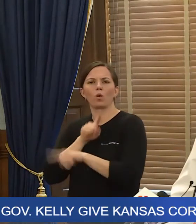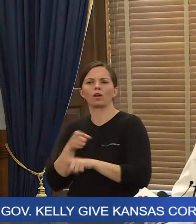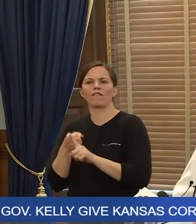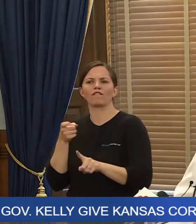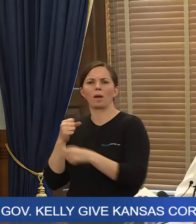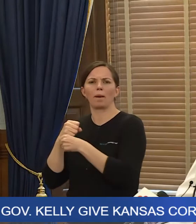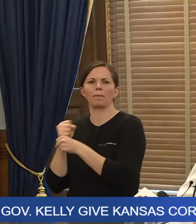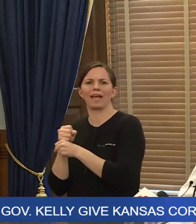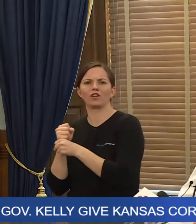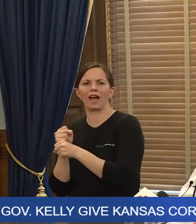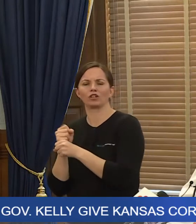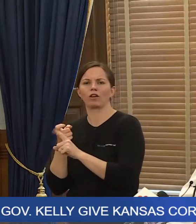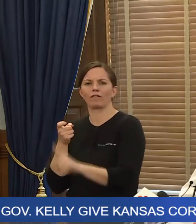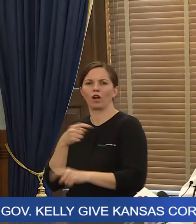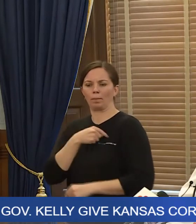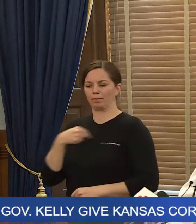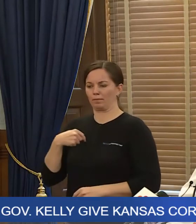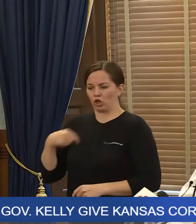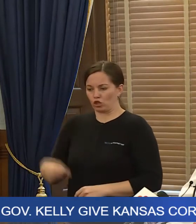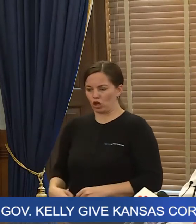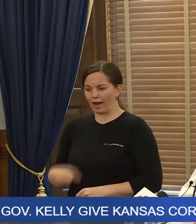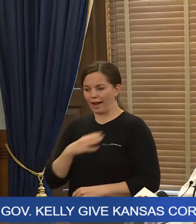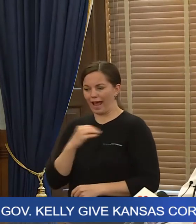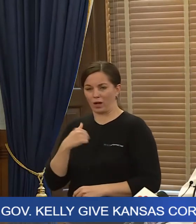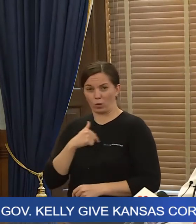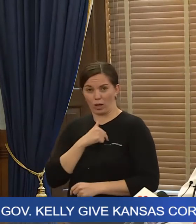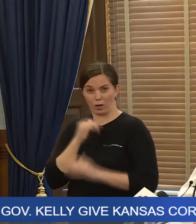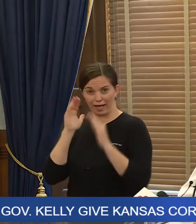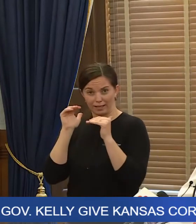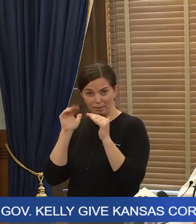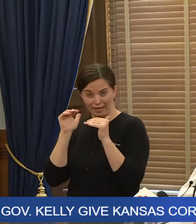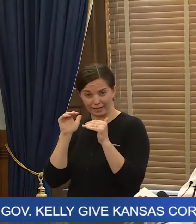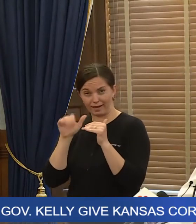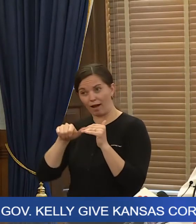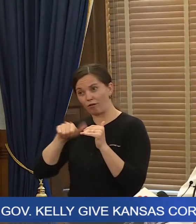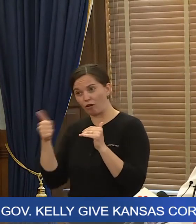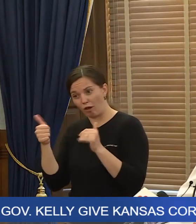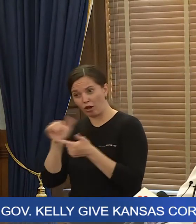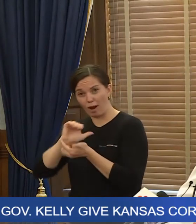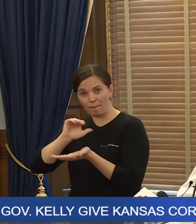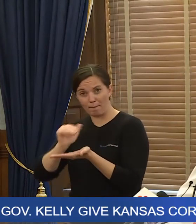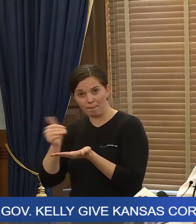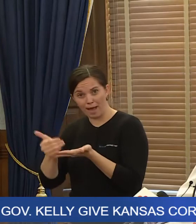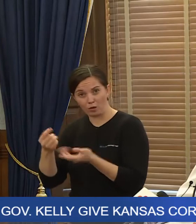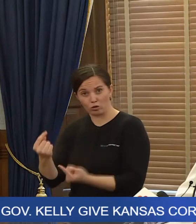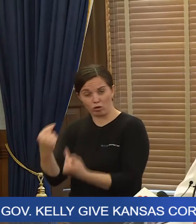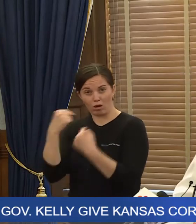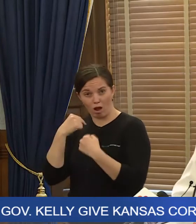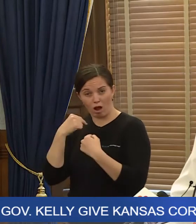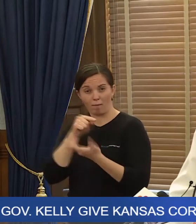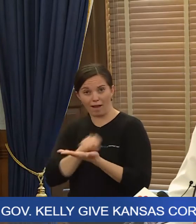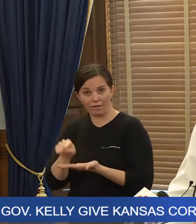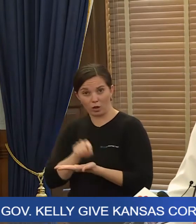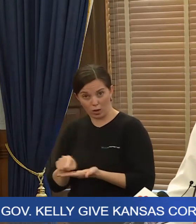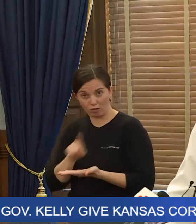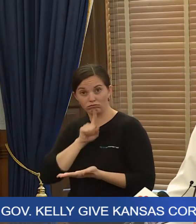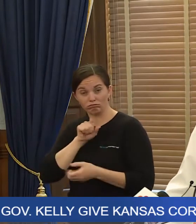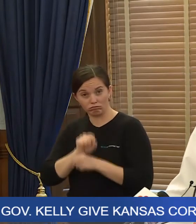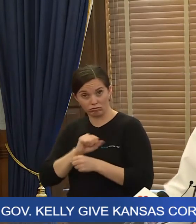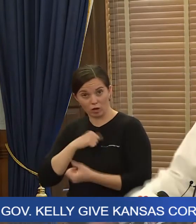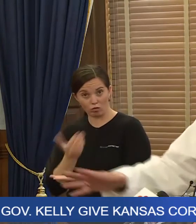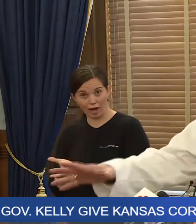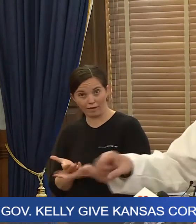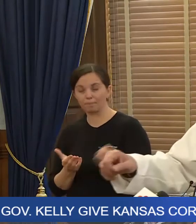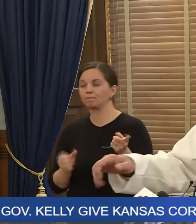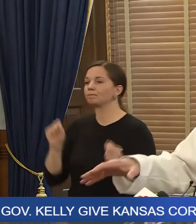I think in China, and I think we were expecting a certain amount to come each week, have they in fact been arriving? Yeah, we have